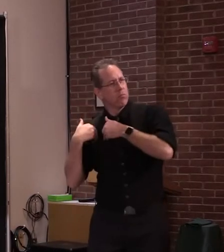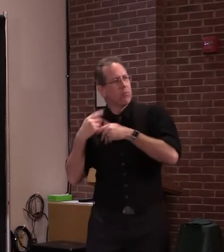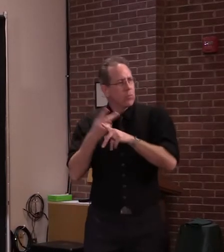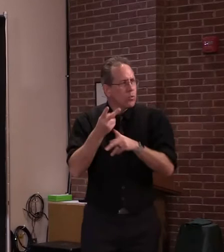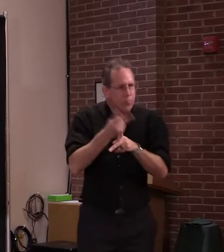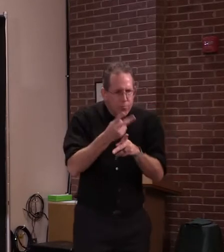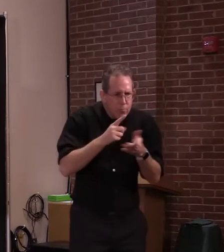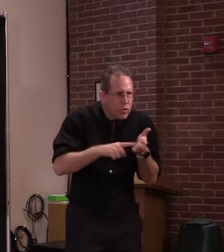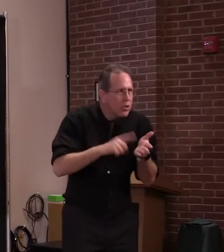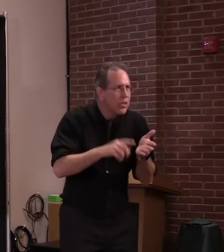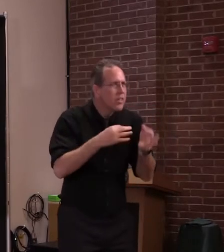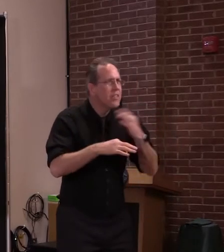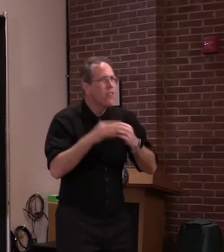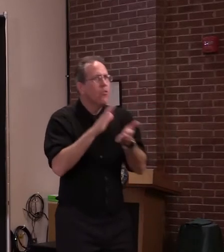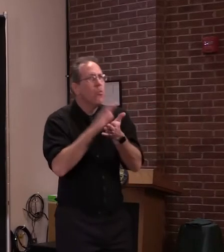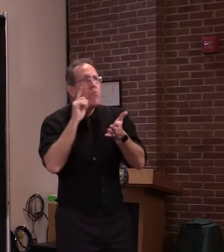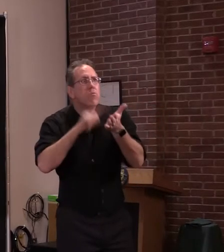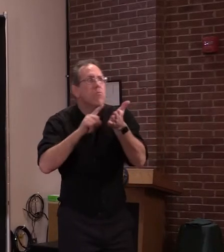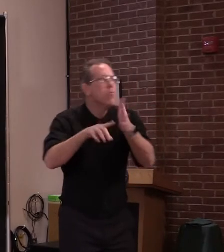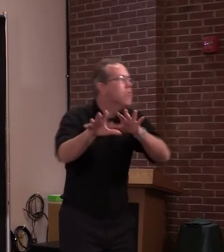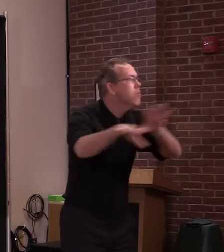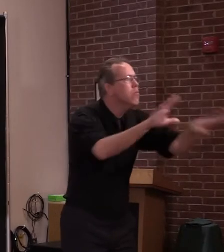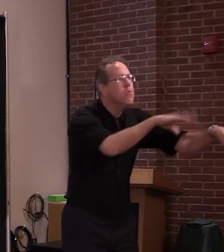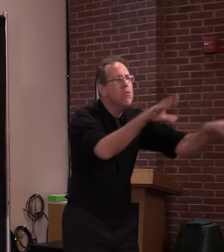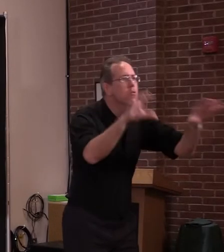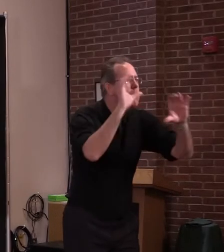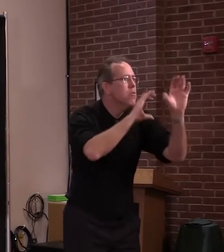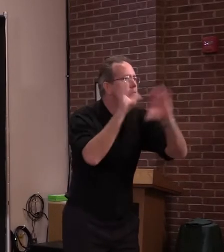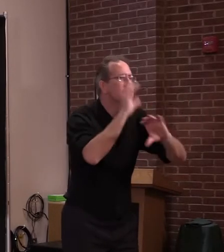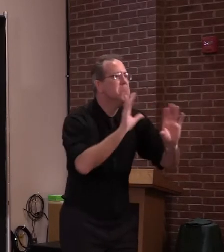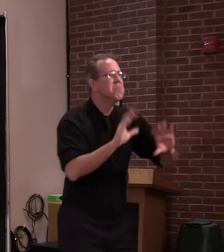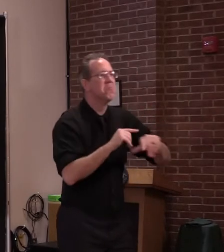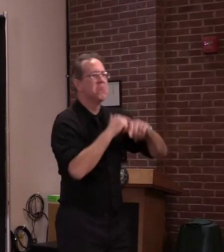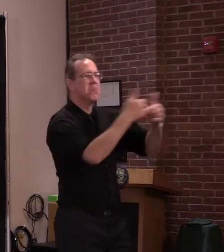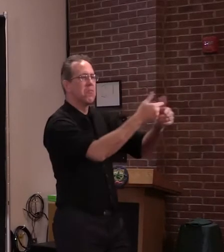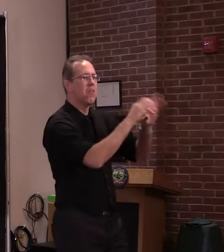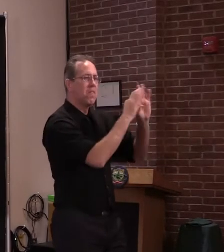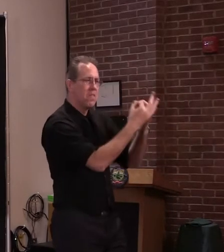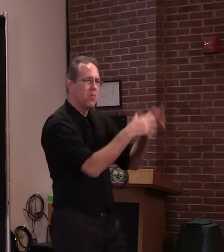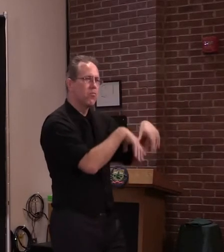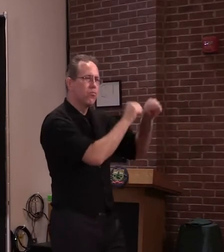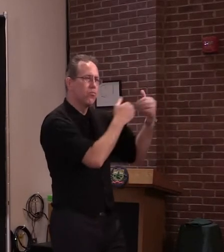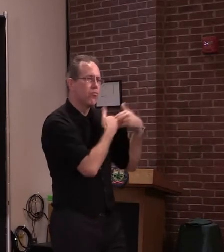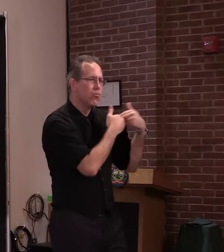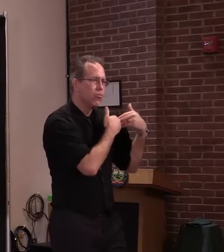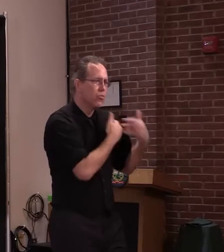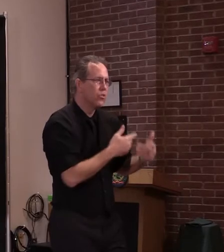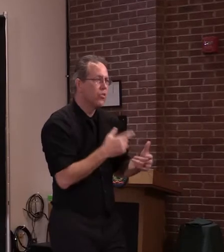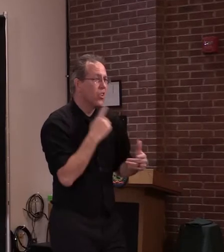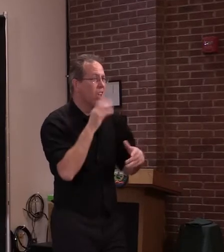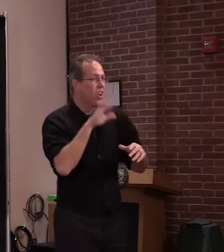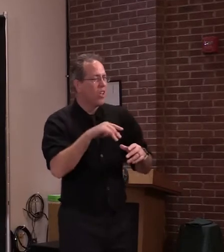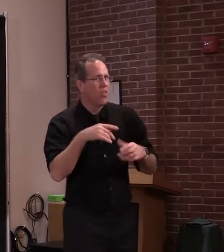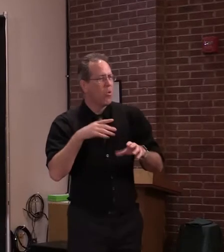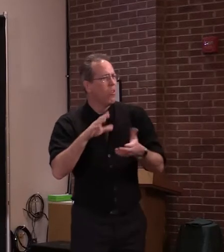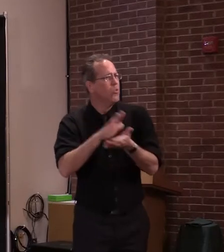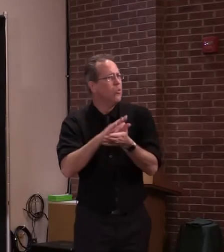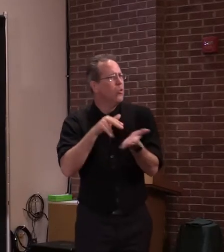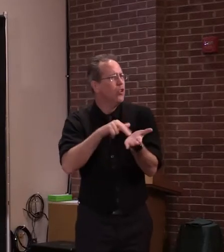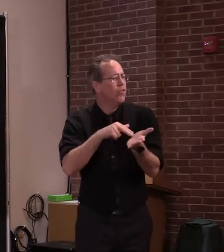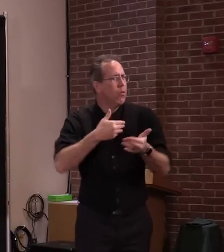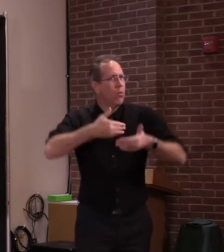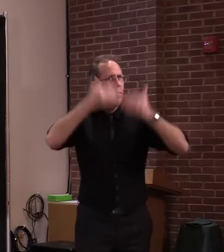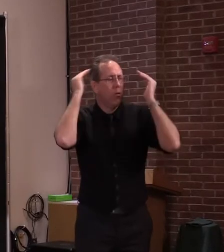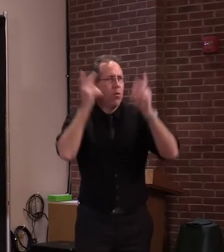and try to repair relationships and trust. I think it's been a hard thing for school nurses. It's been a hard thing for